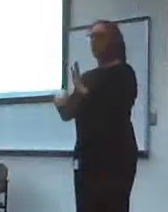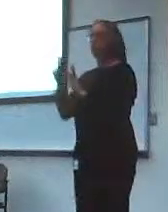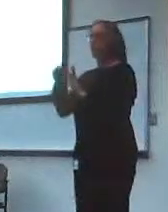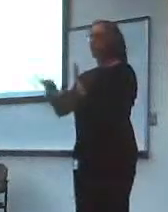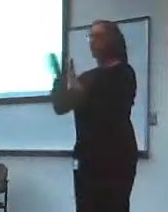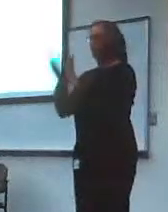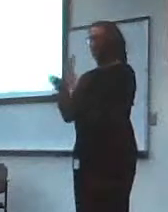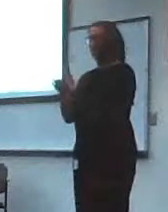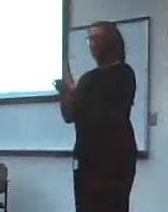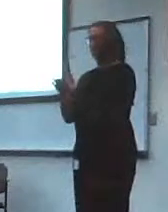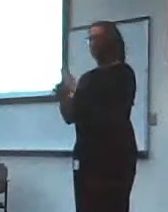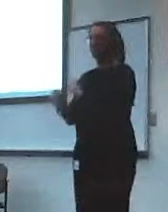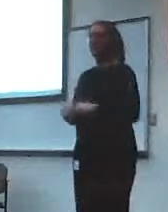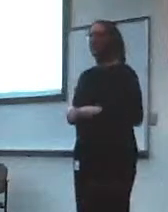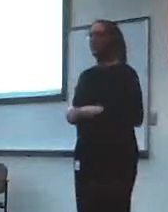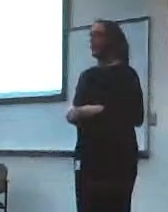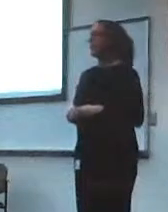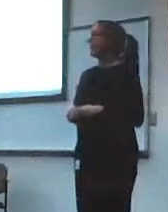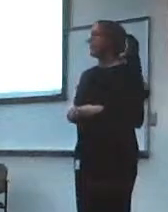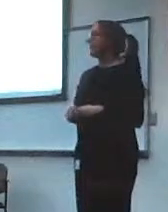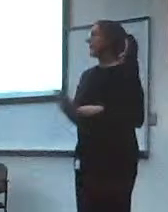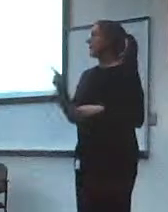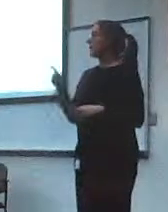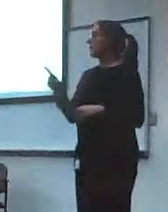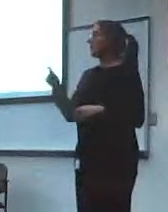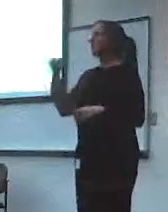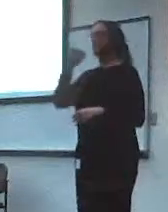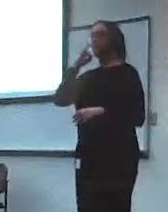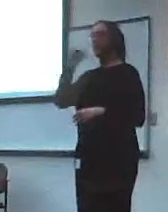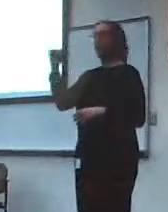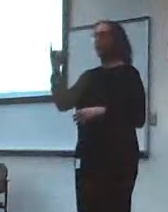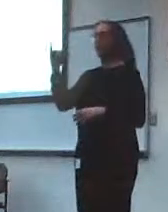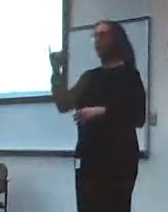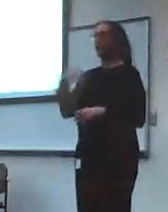But you don't need to study the entire chapter.